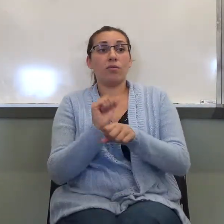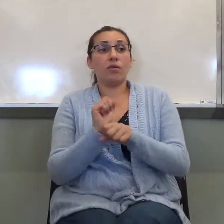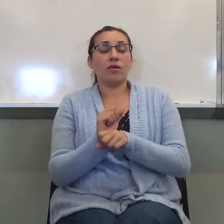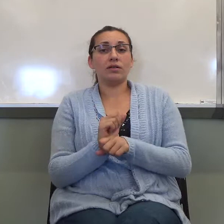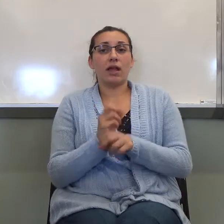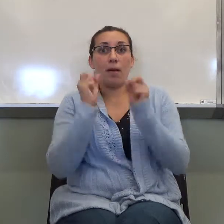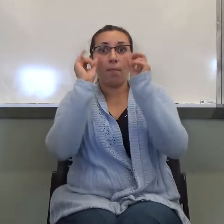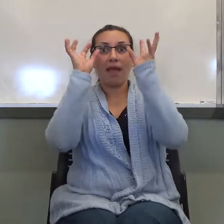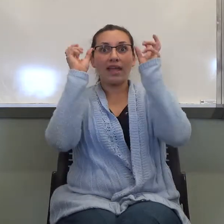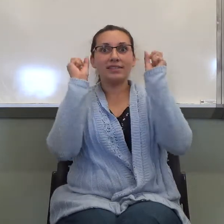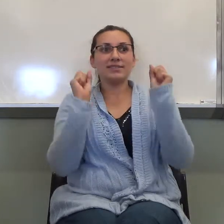Okay, case 2.